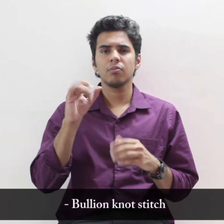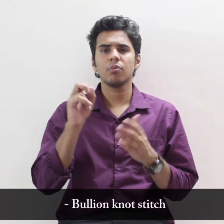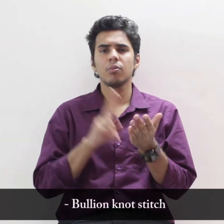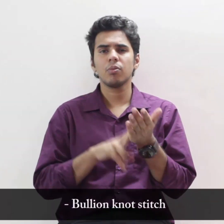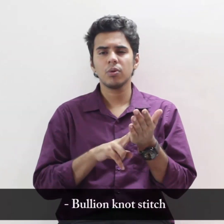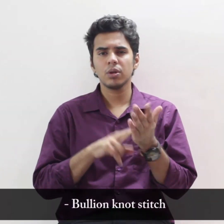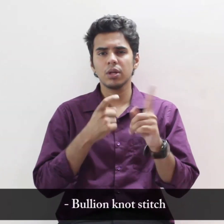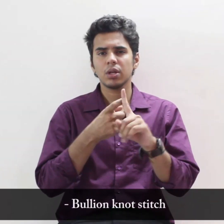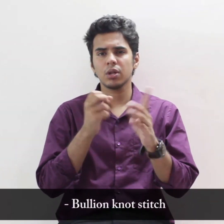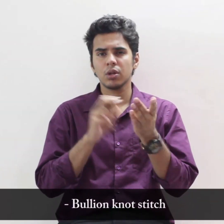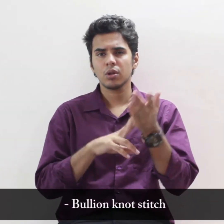Bullion knot stitch.